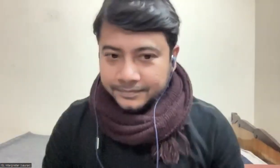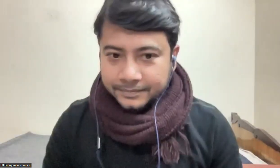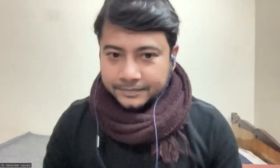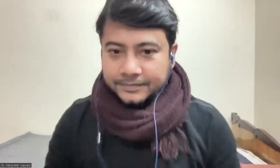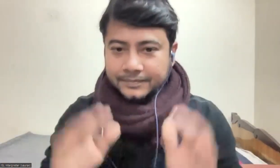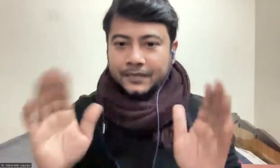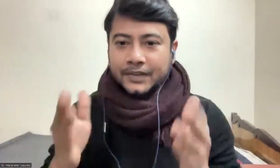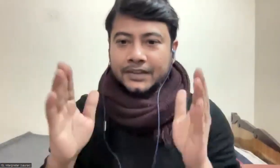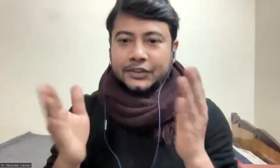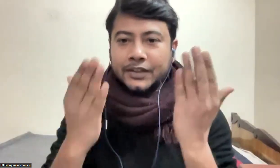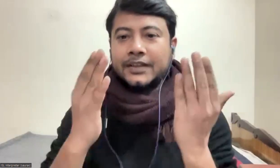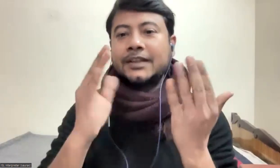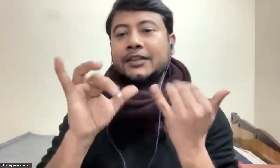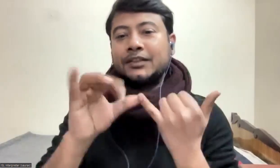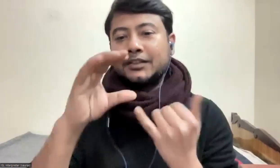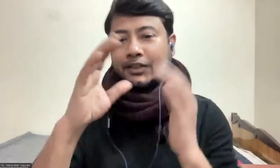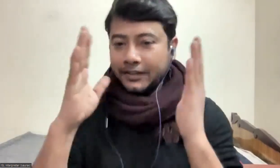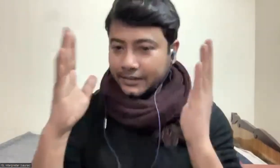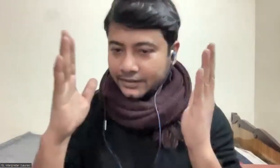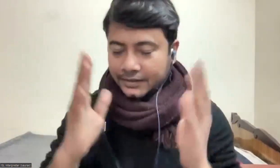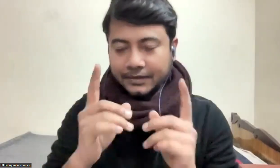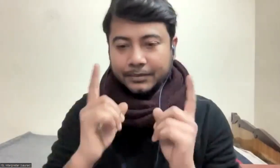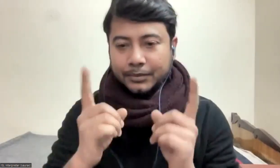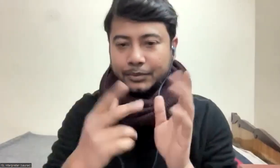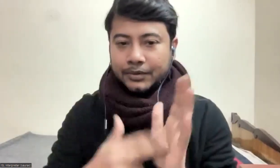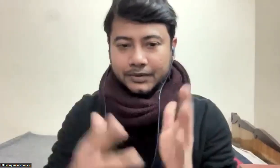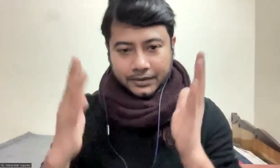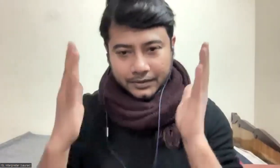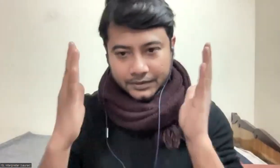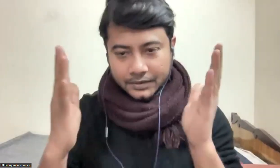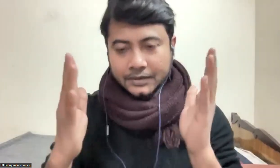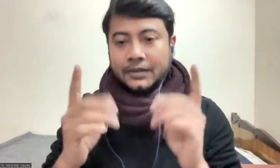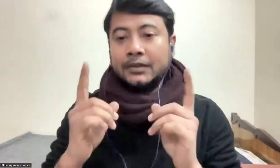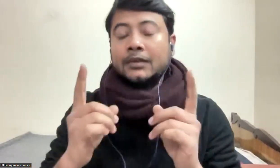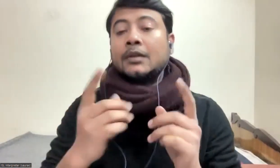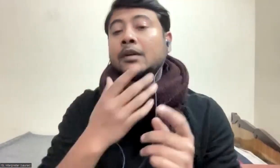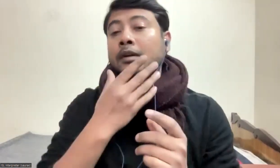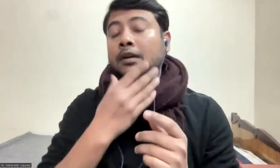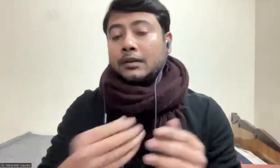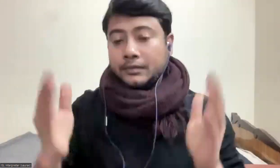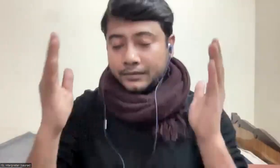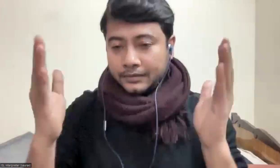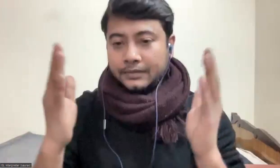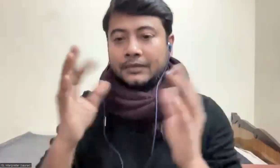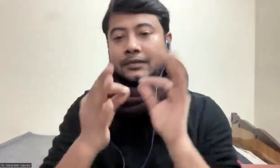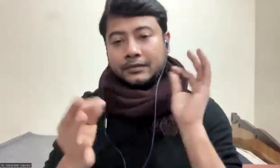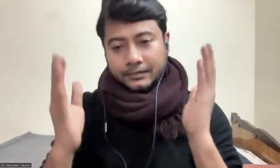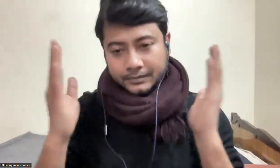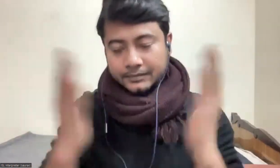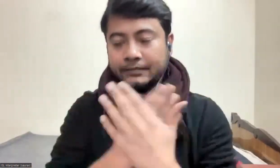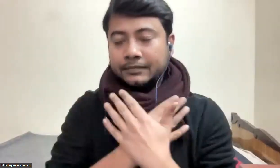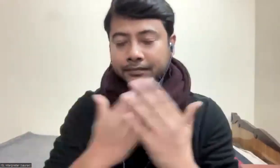Jai Shri Krishna Chaitanya Prabhu Nityananda Shri Advait Gadadhara Shiva Sadi